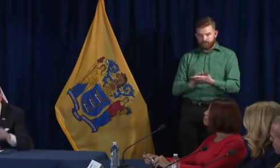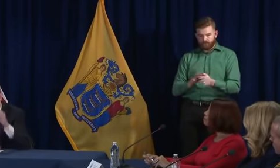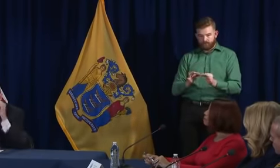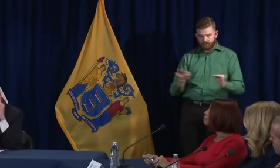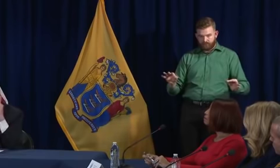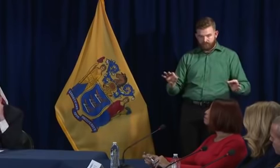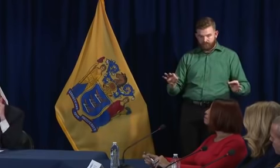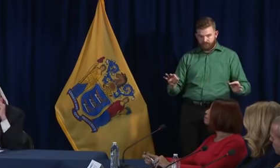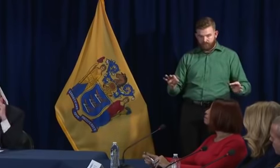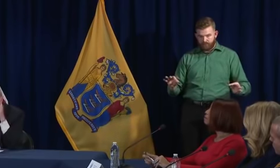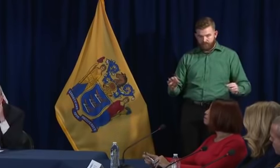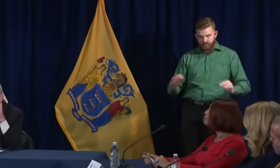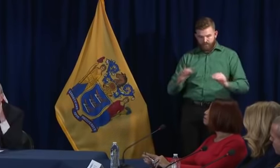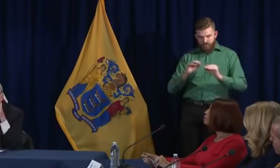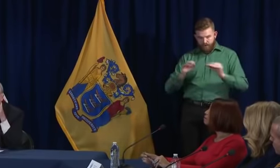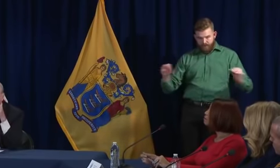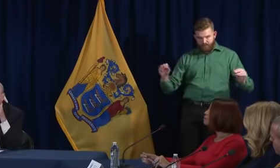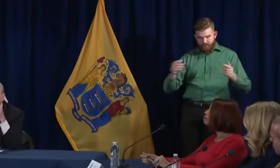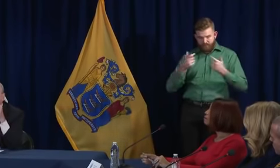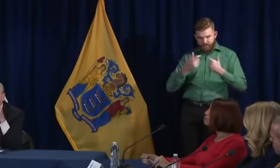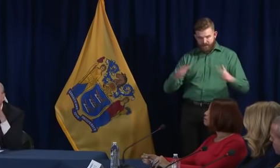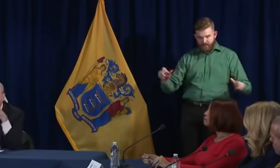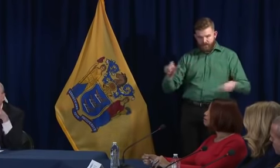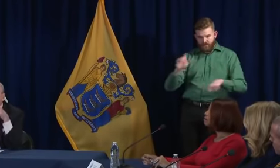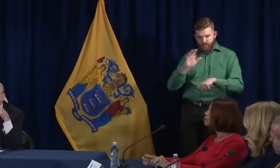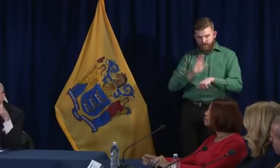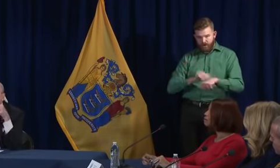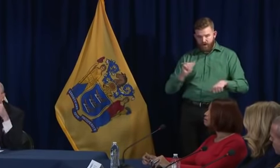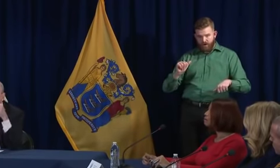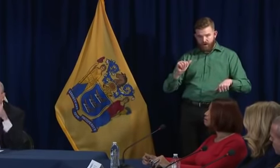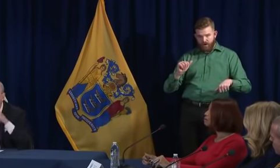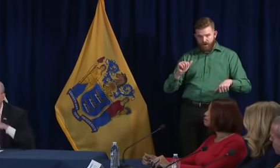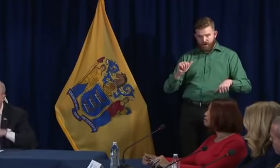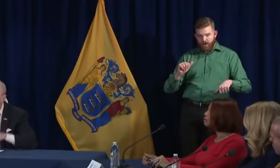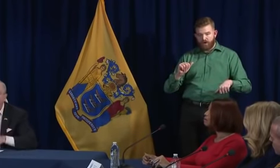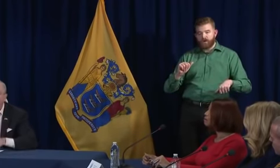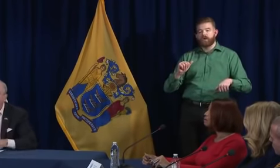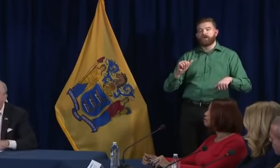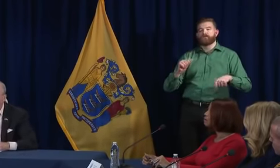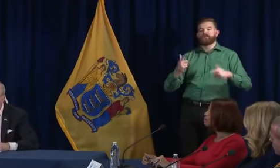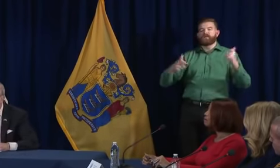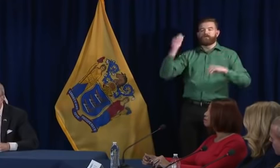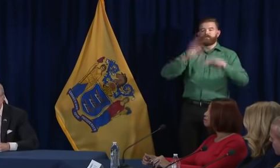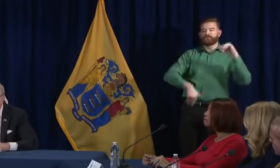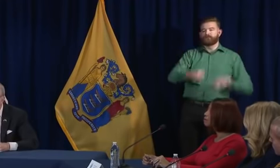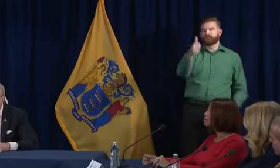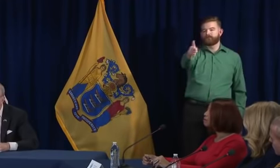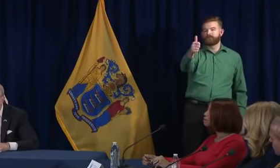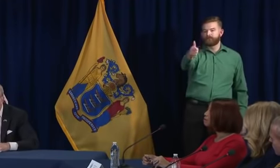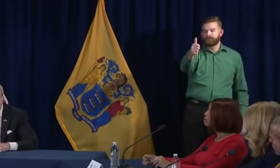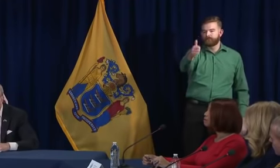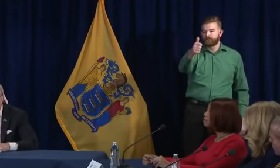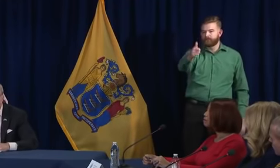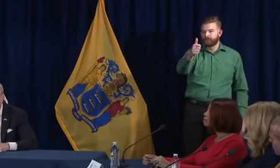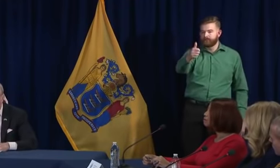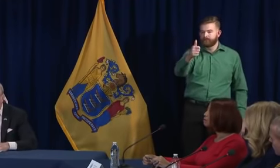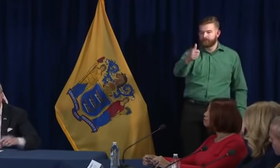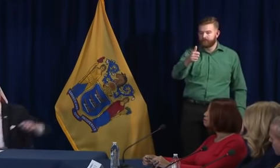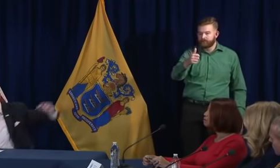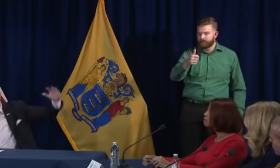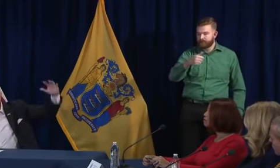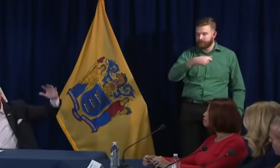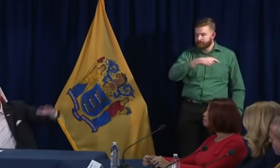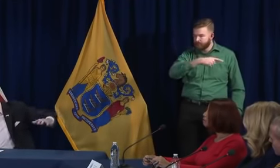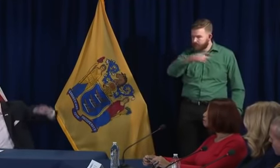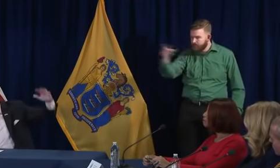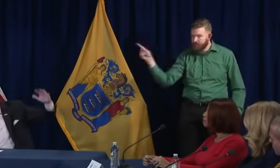something bigger than oneself. And that's what we're talking about right now. I can't emphasize that enough.